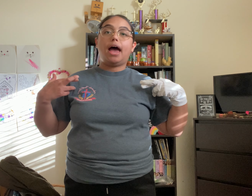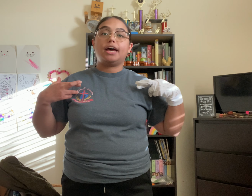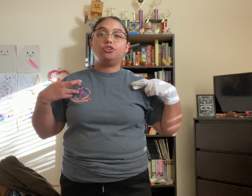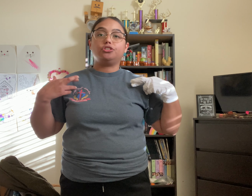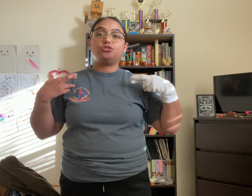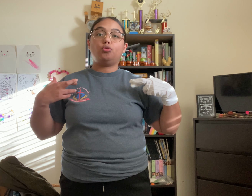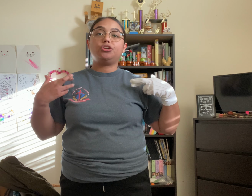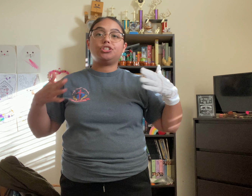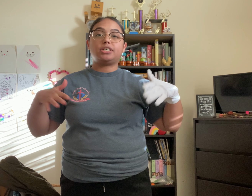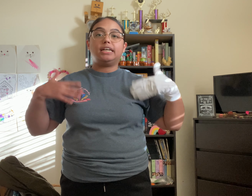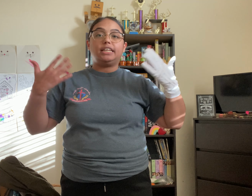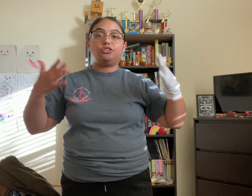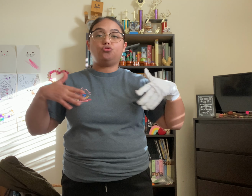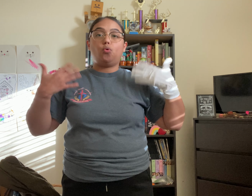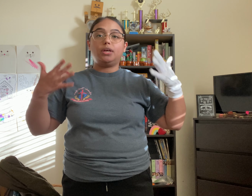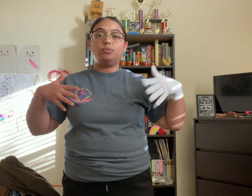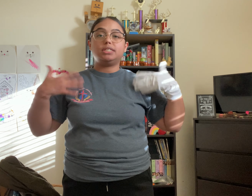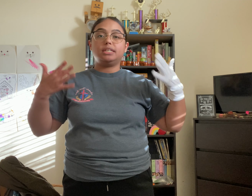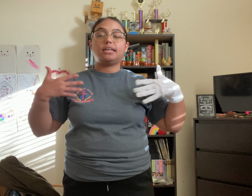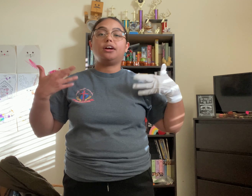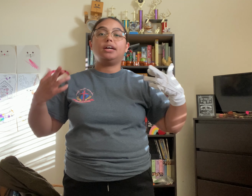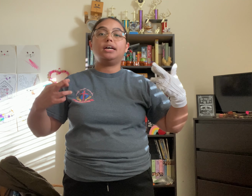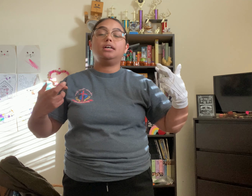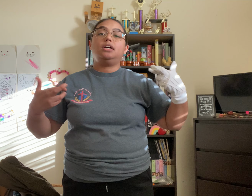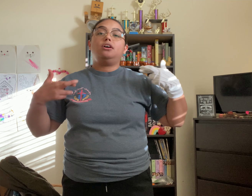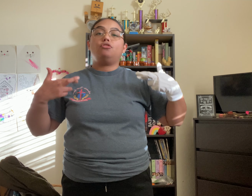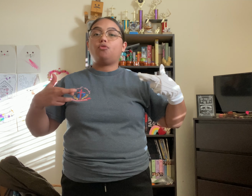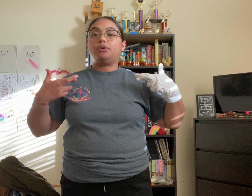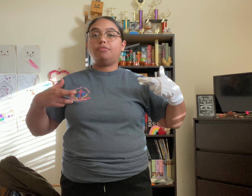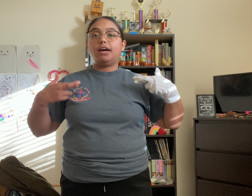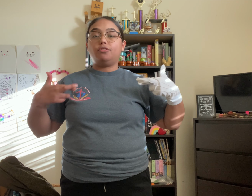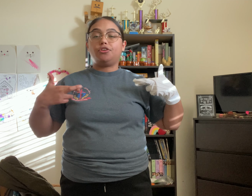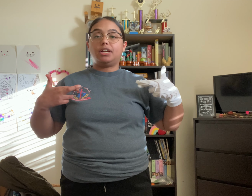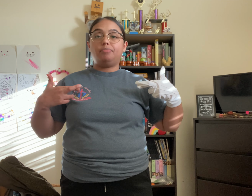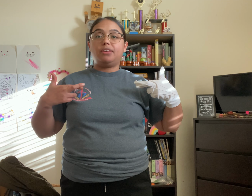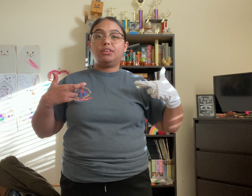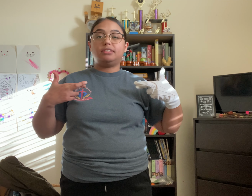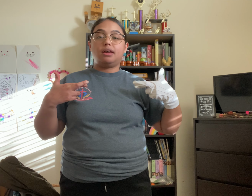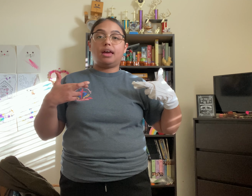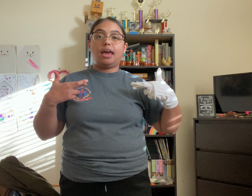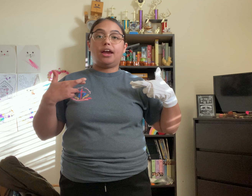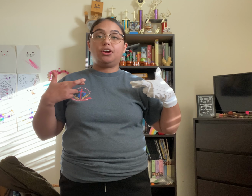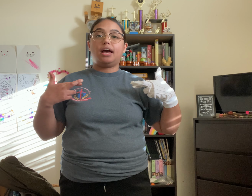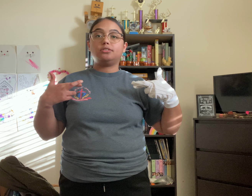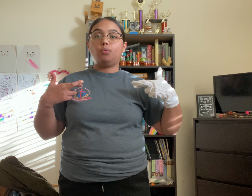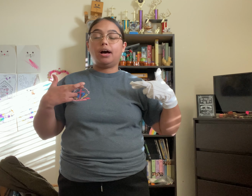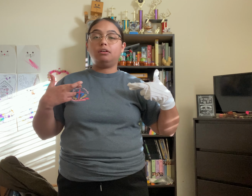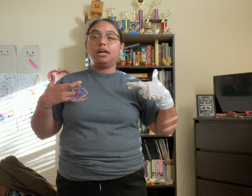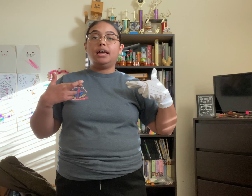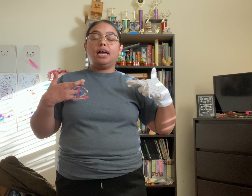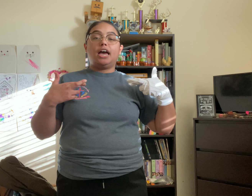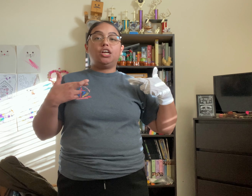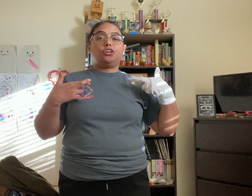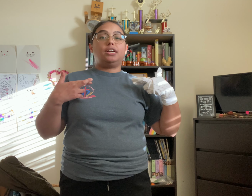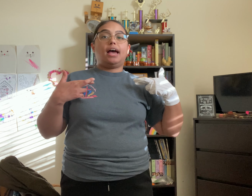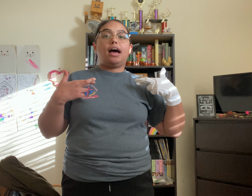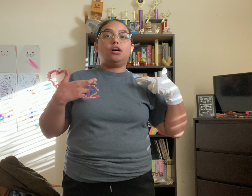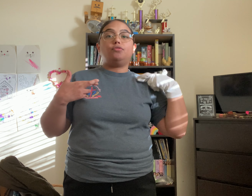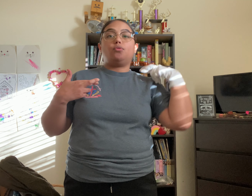your shoulders, just kind of like joy was in this area. For revival, they're going to be in this area as well. And you're going to have